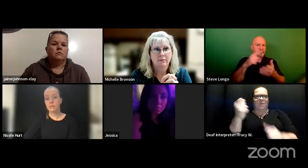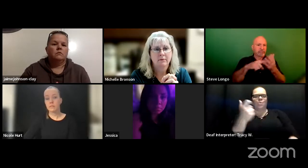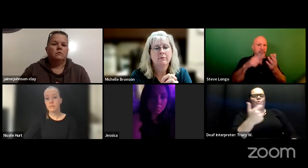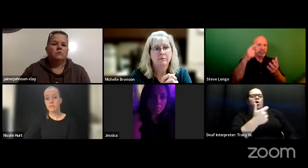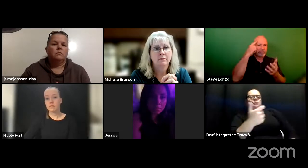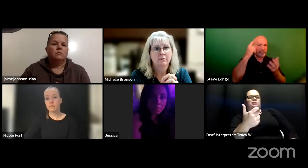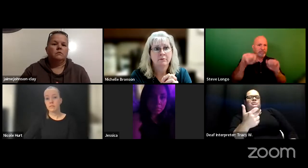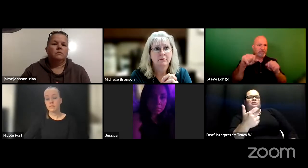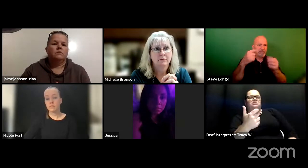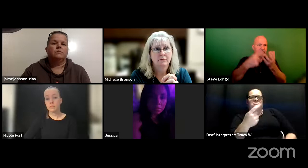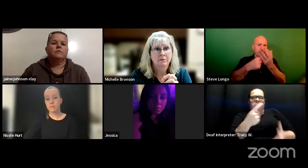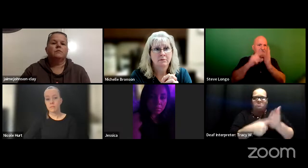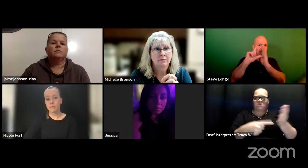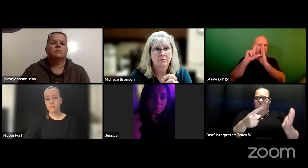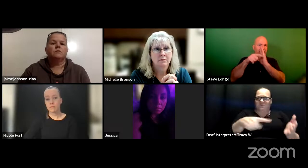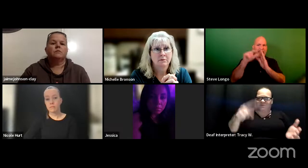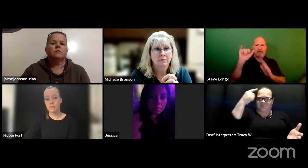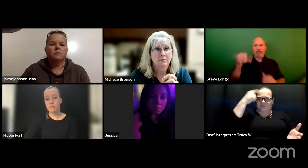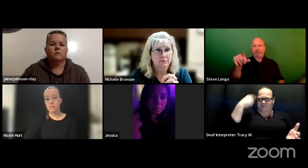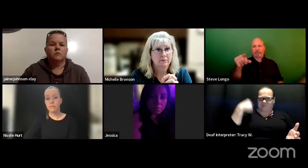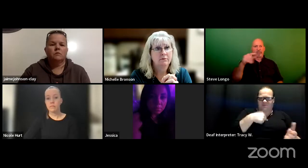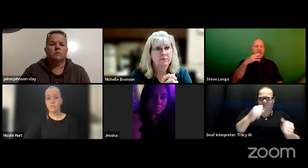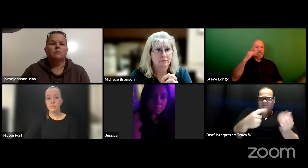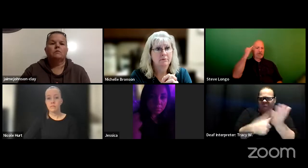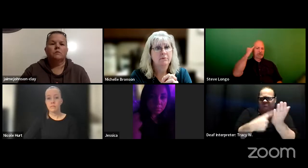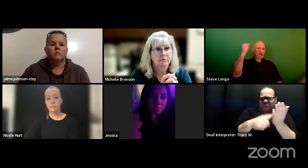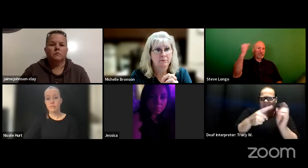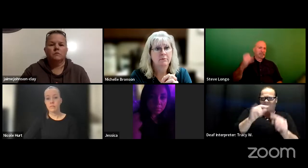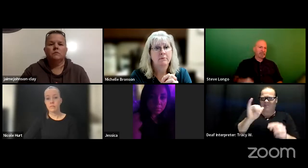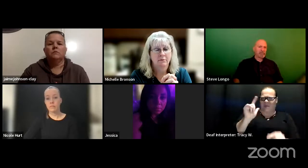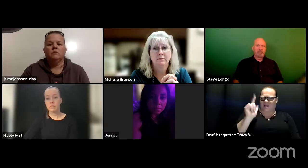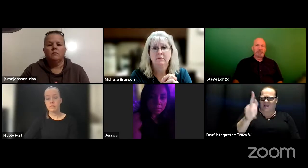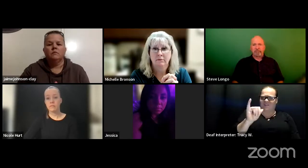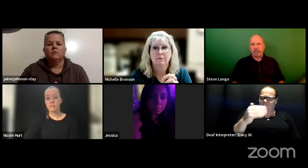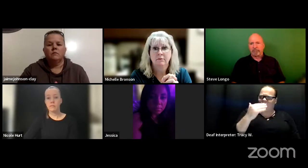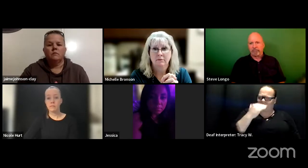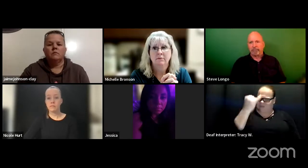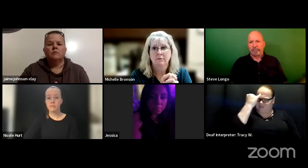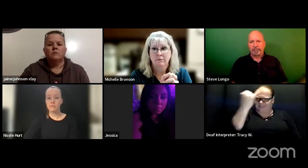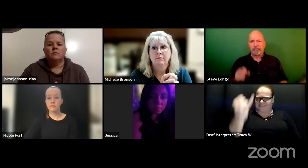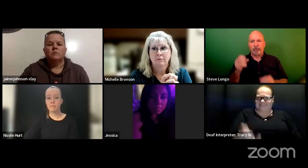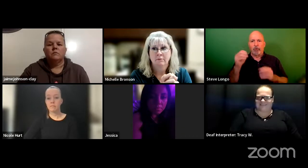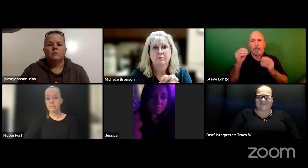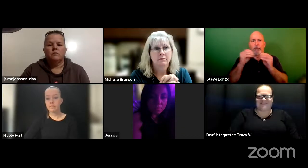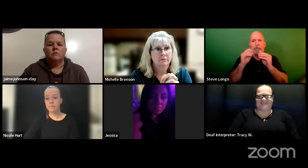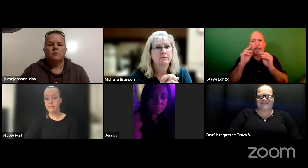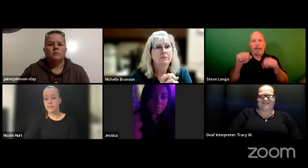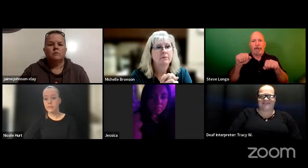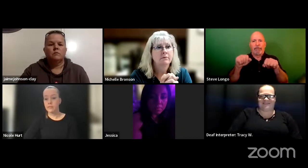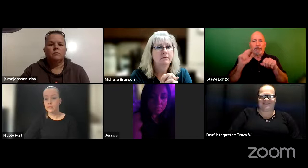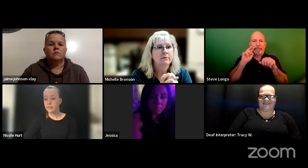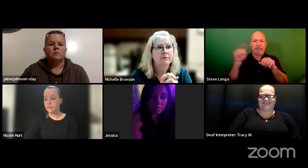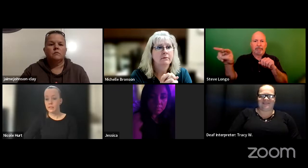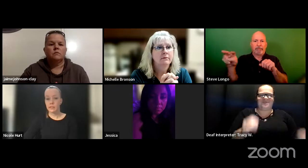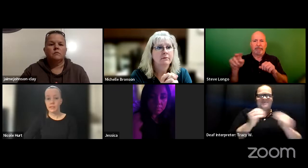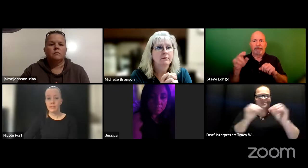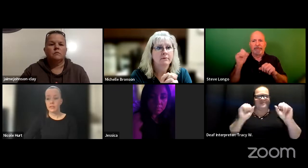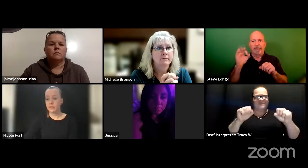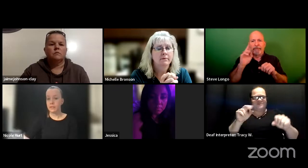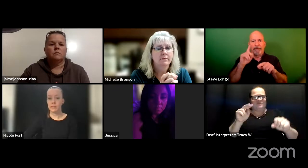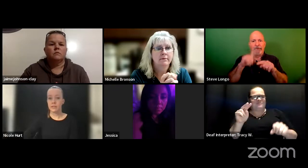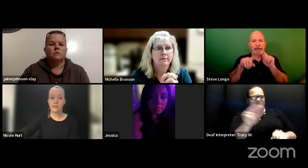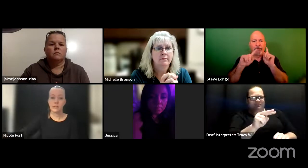accessible online so that those that are not able to be there in person can access the meeting